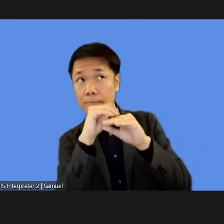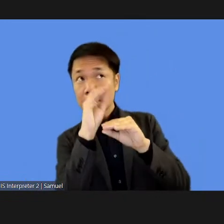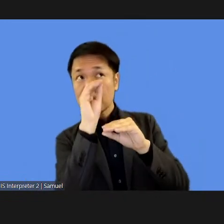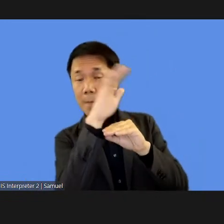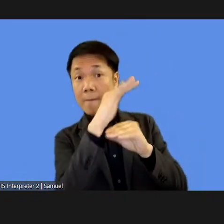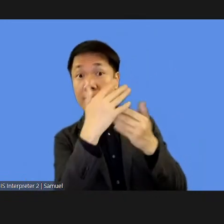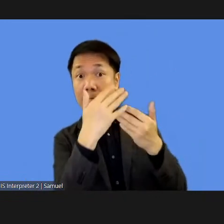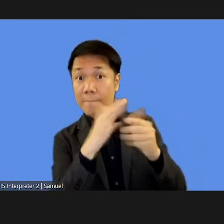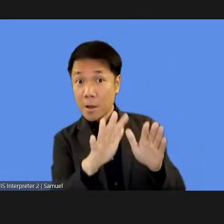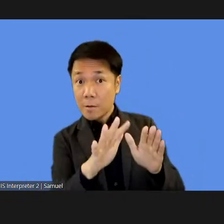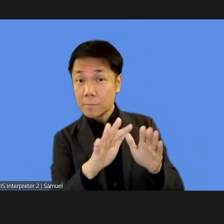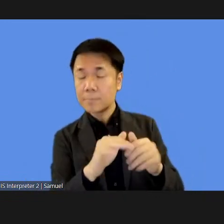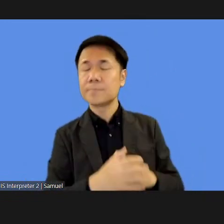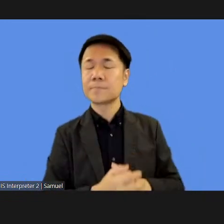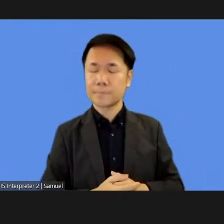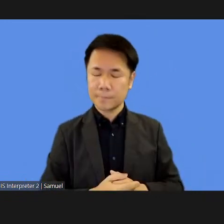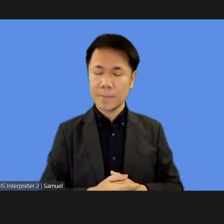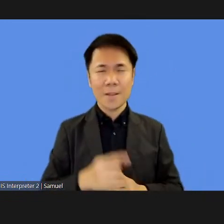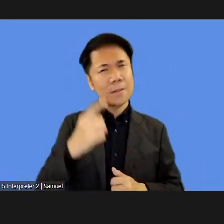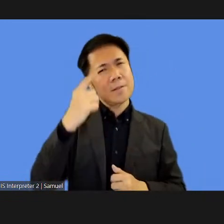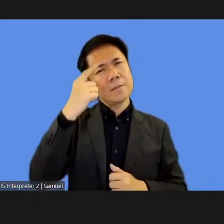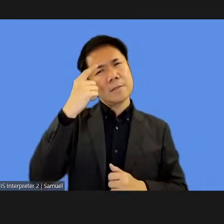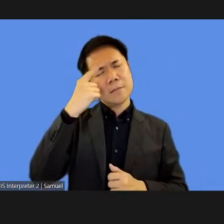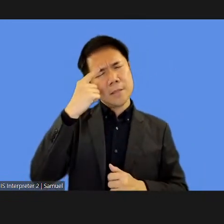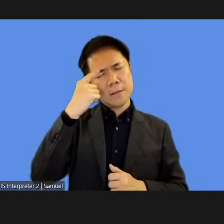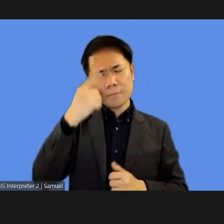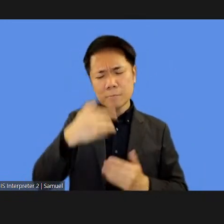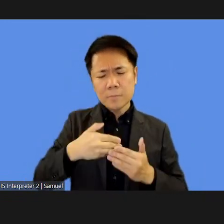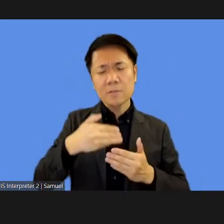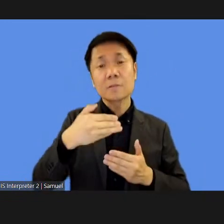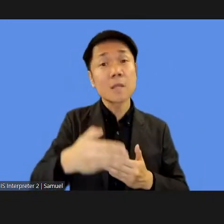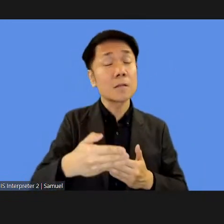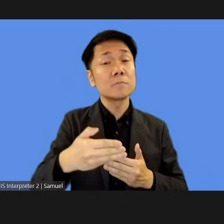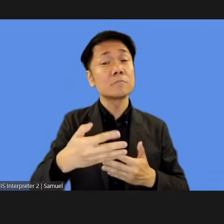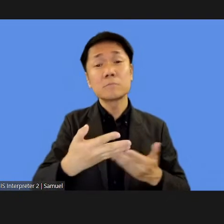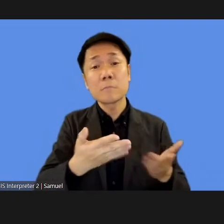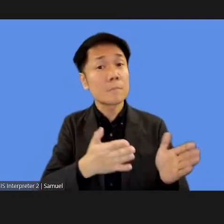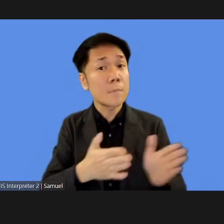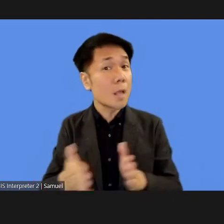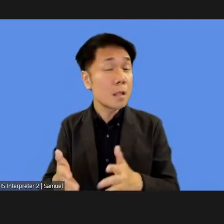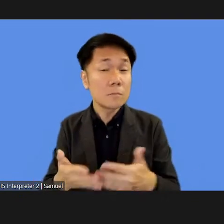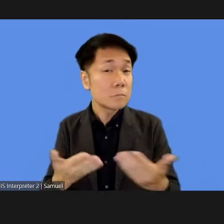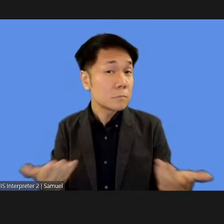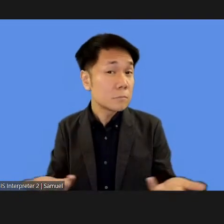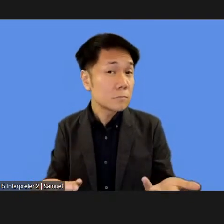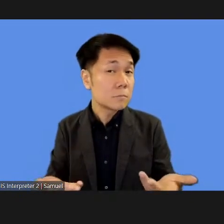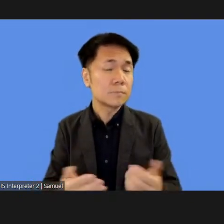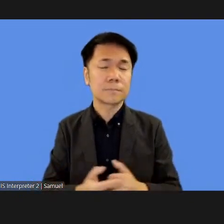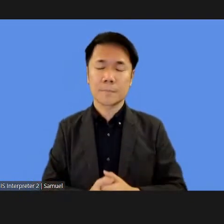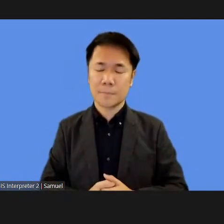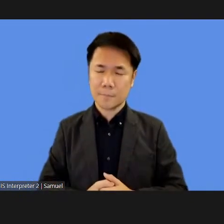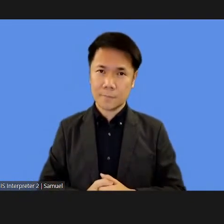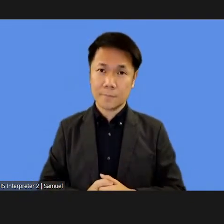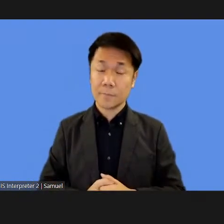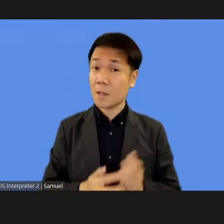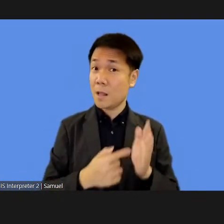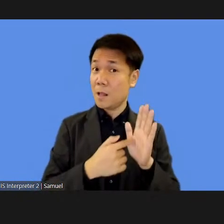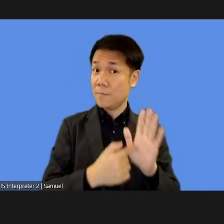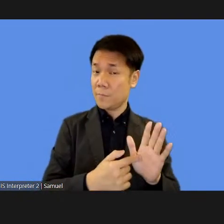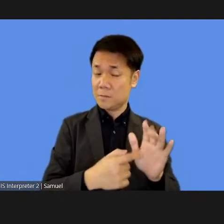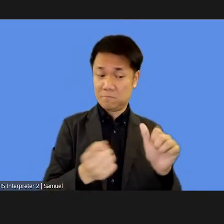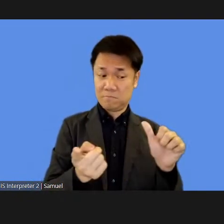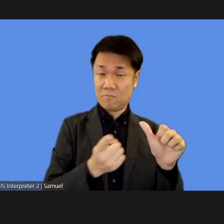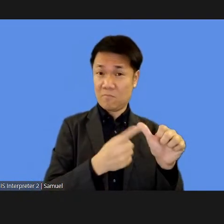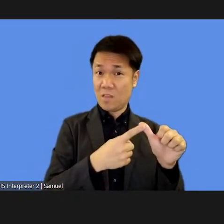for the development of the next development plan for the commune, we put an emphasis on educational projects,